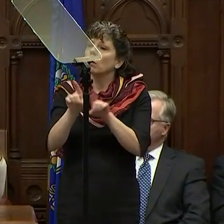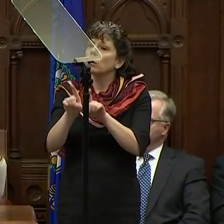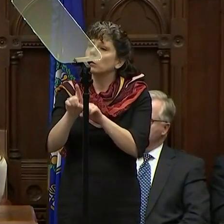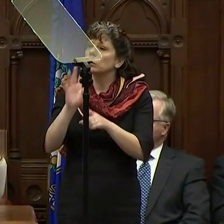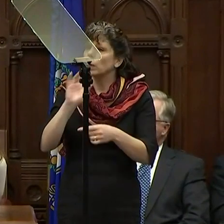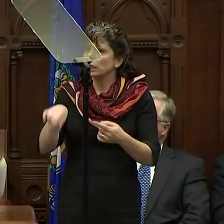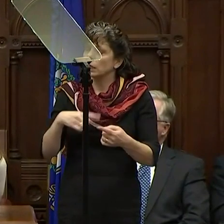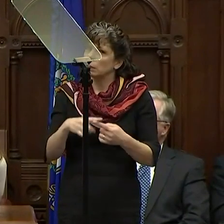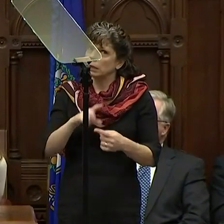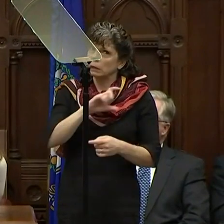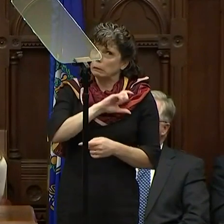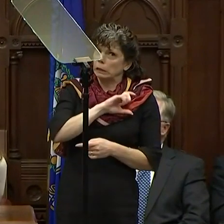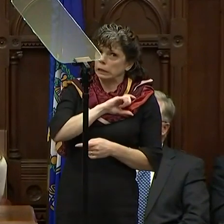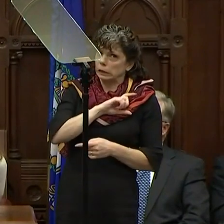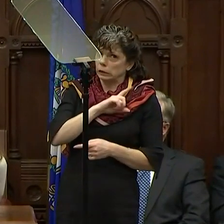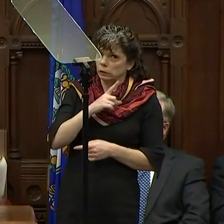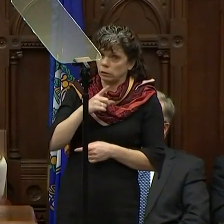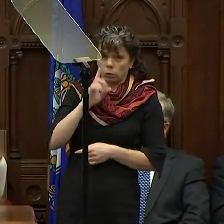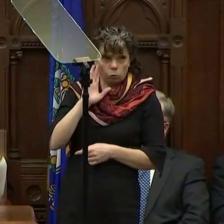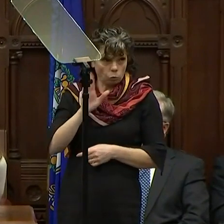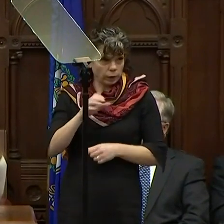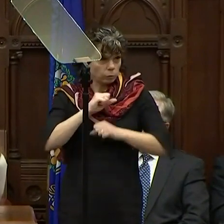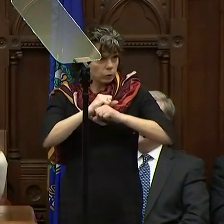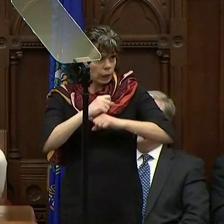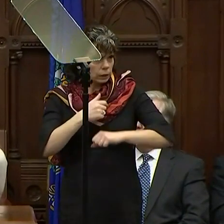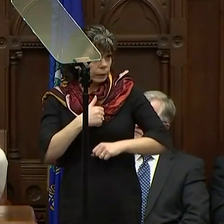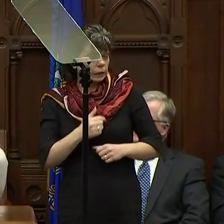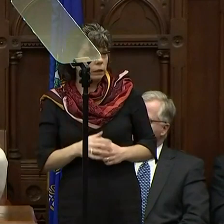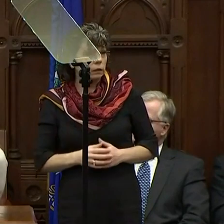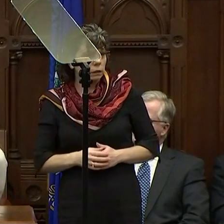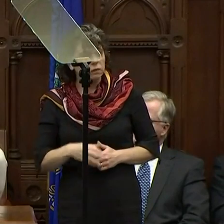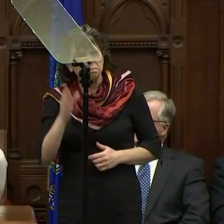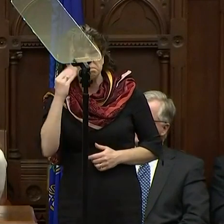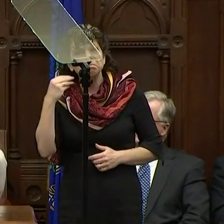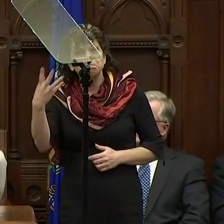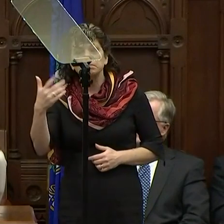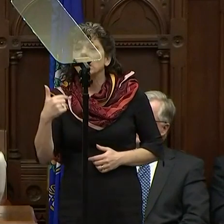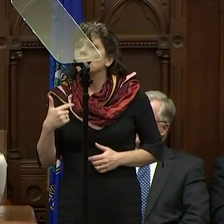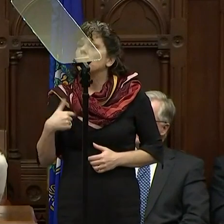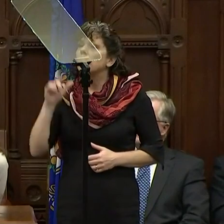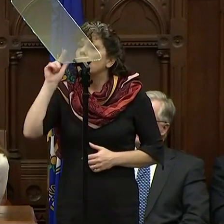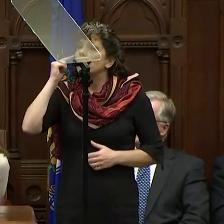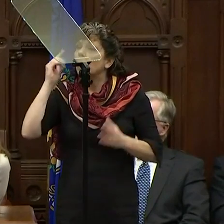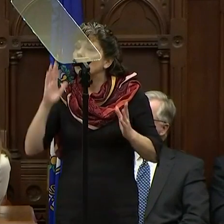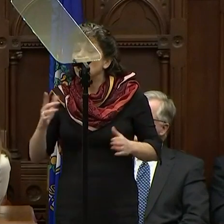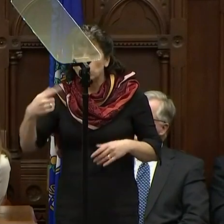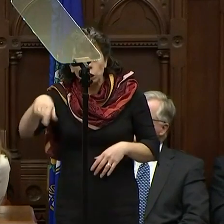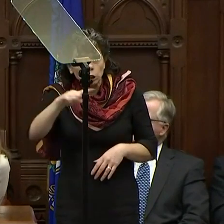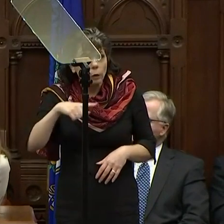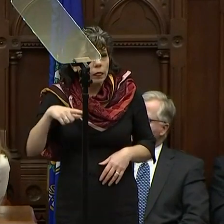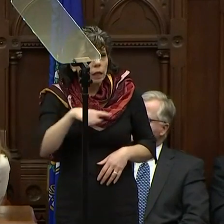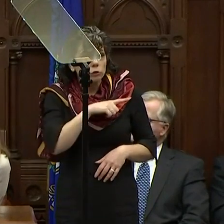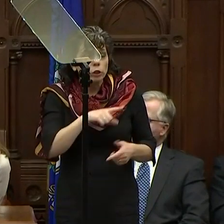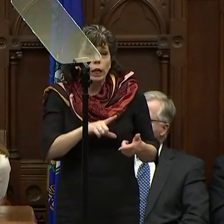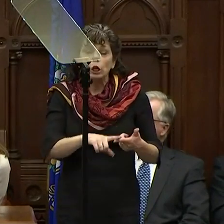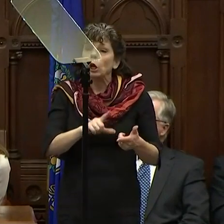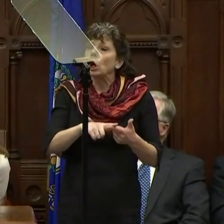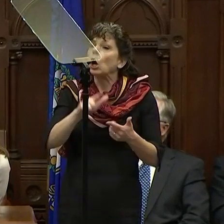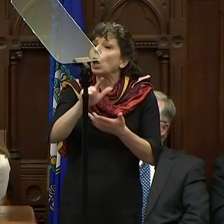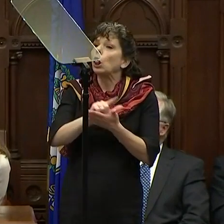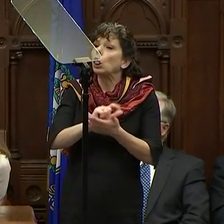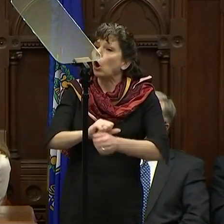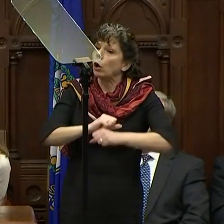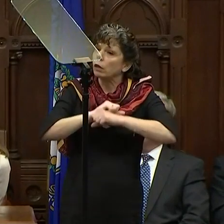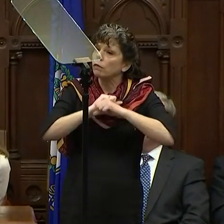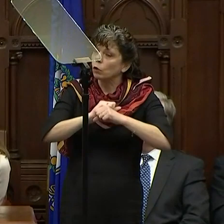the police and hope that they're there to protect them. So I got to tell you, I as a governor, you as a legislator, law enforcement,